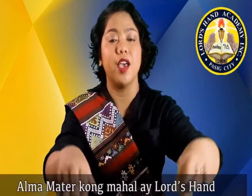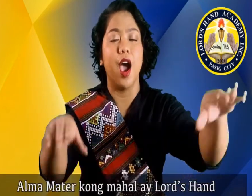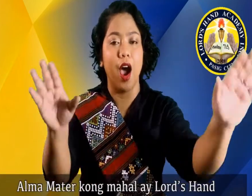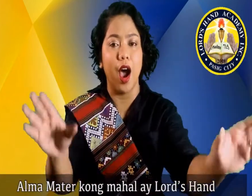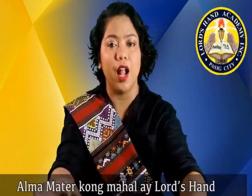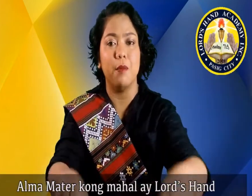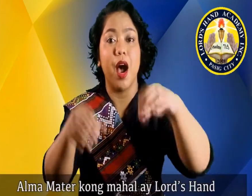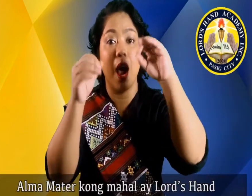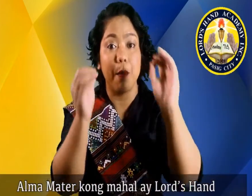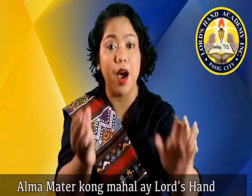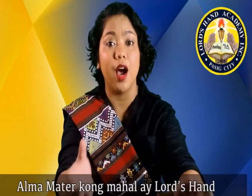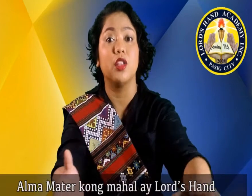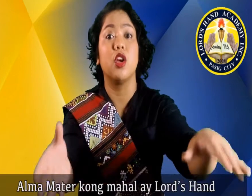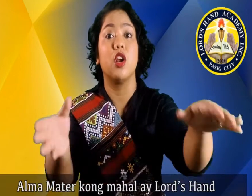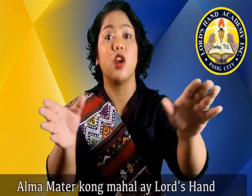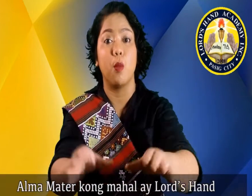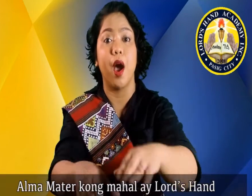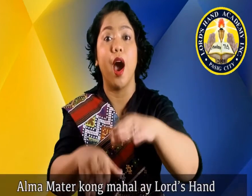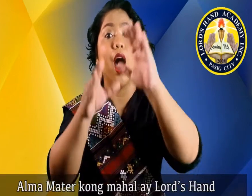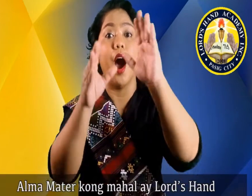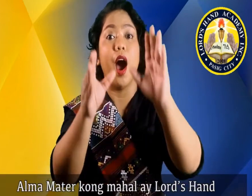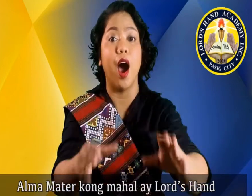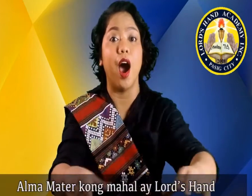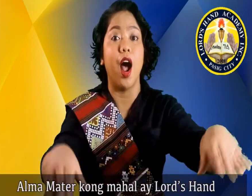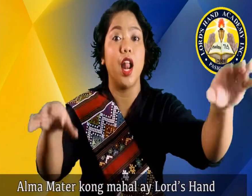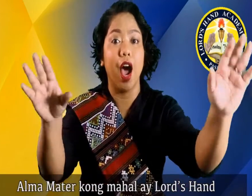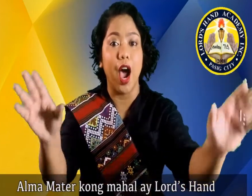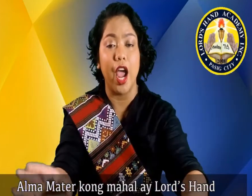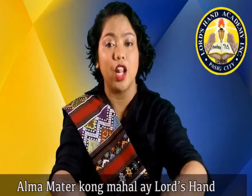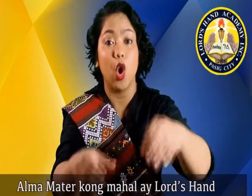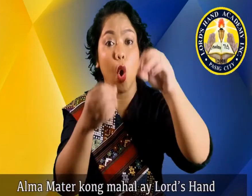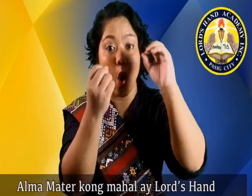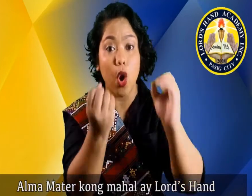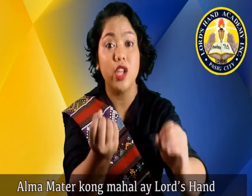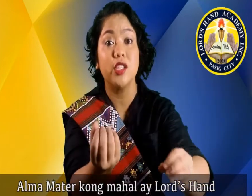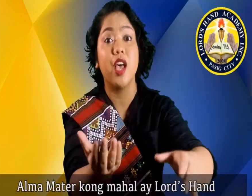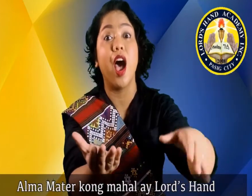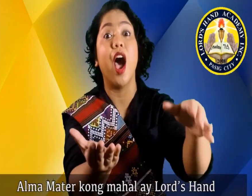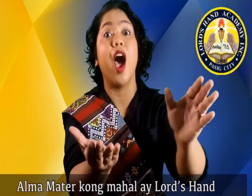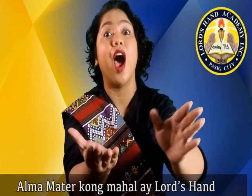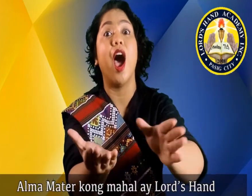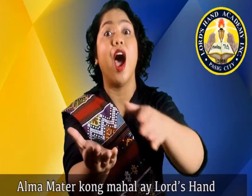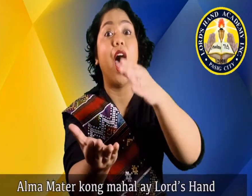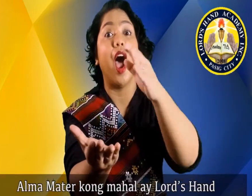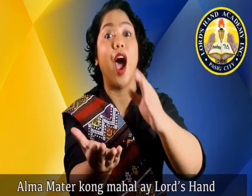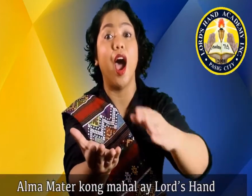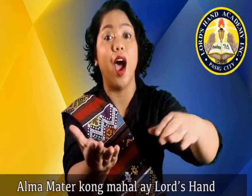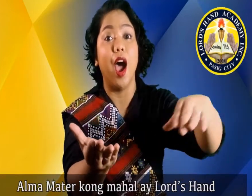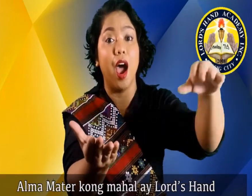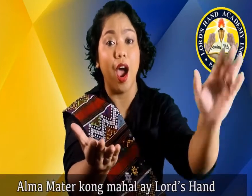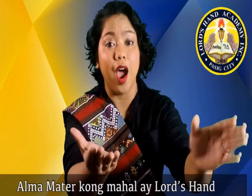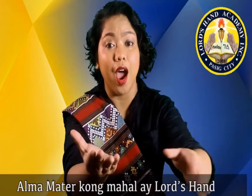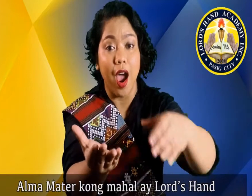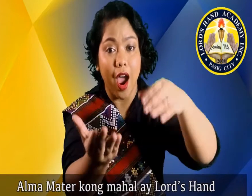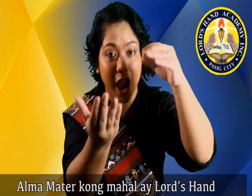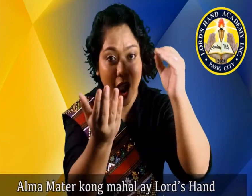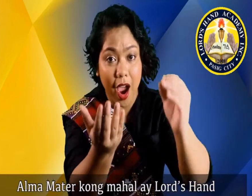kamay, alma mater kong mahal ay Lord's